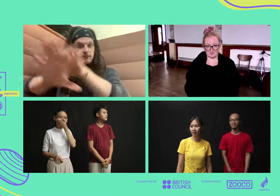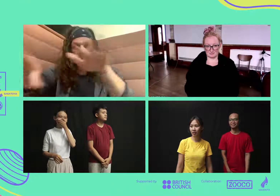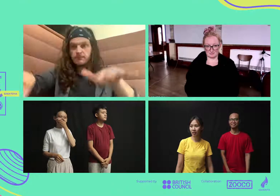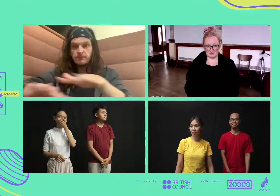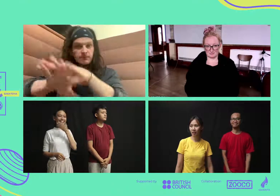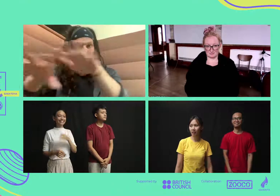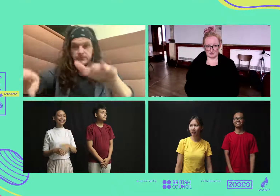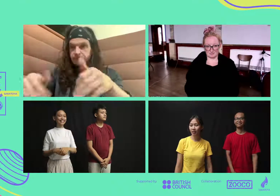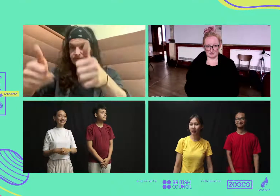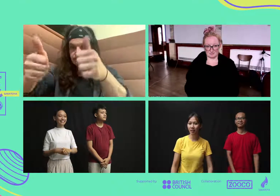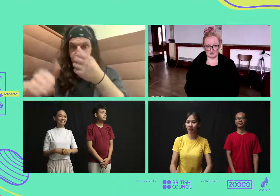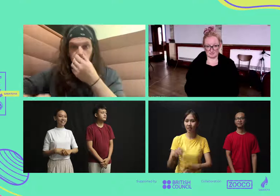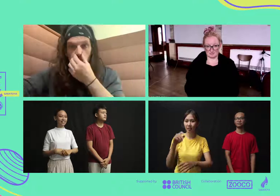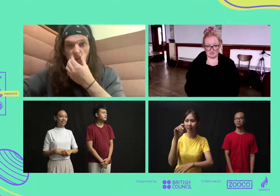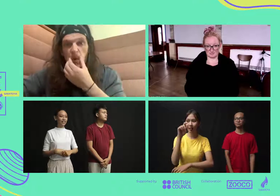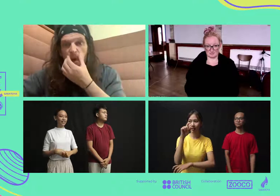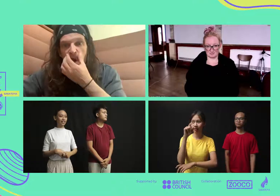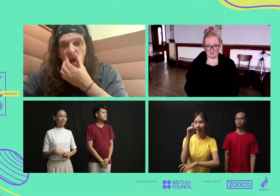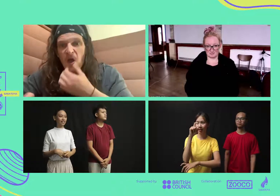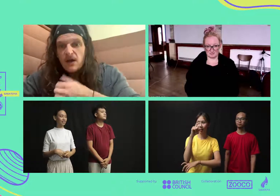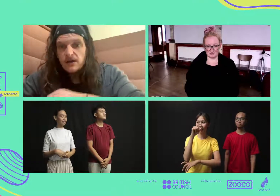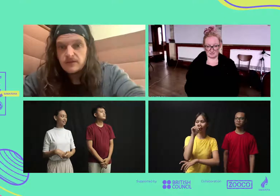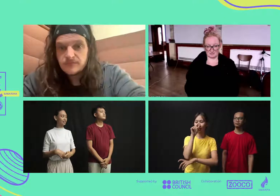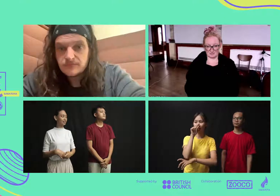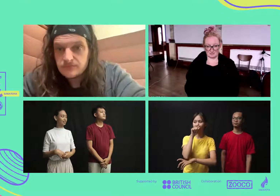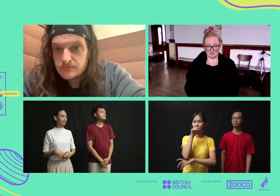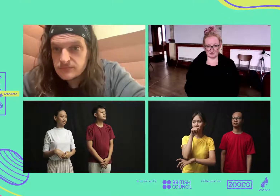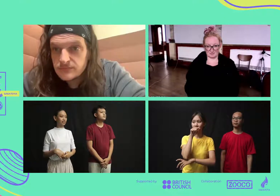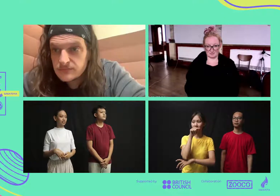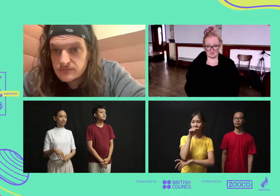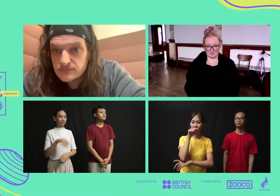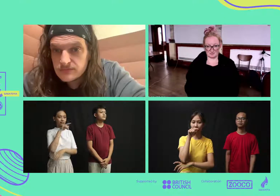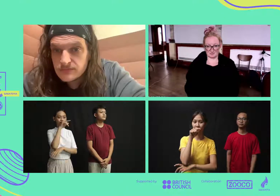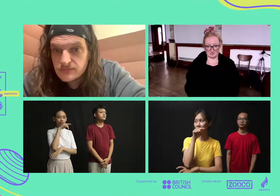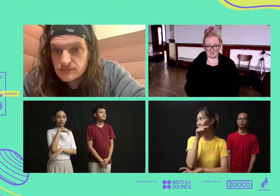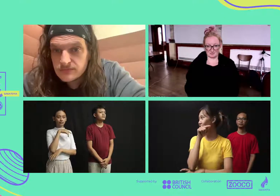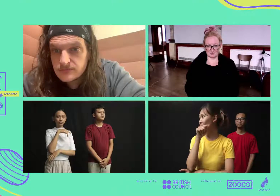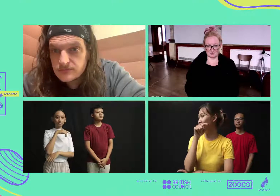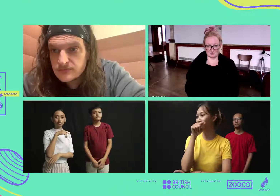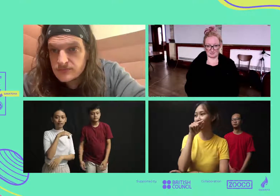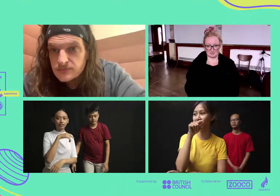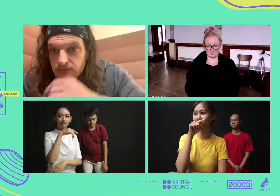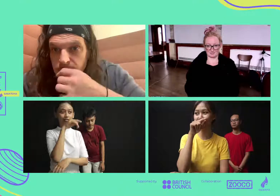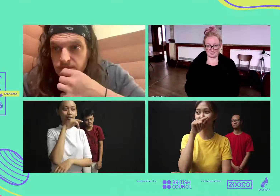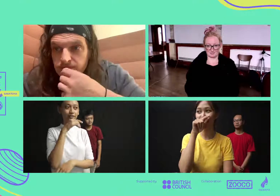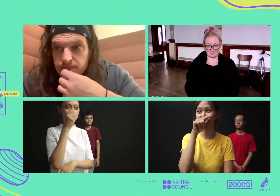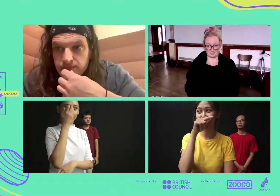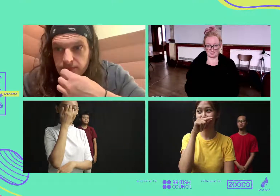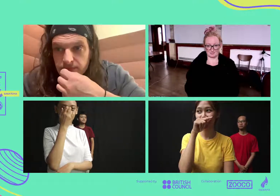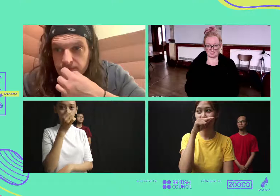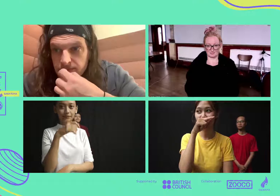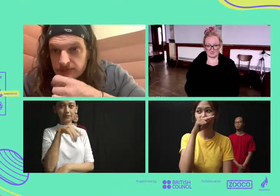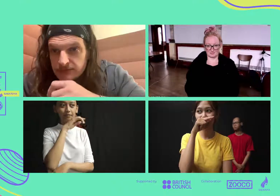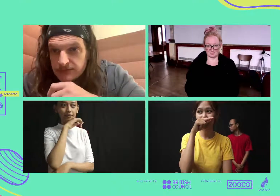Yep, up to start whenever you're ready, and you can go at the same time. You can all do it together.